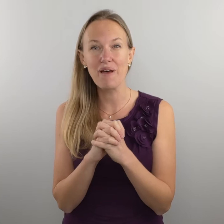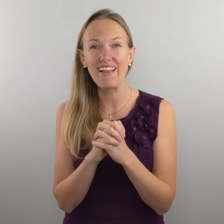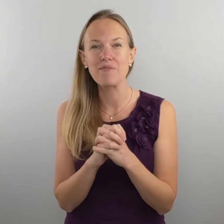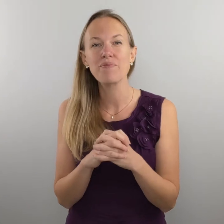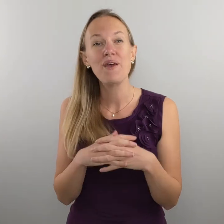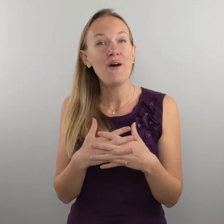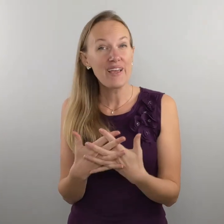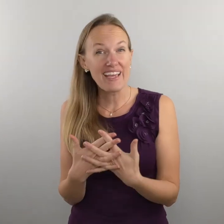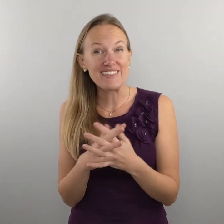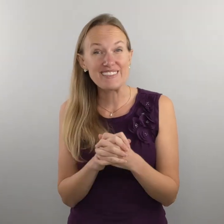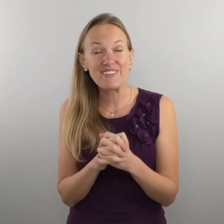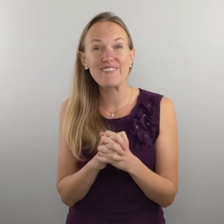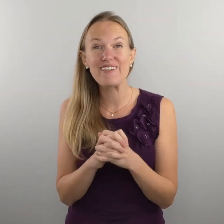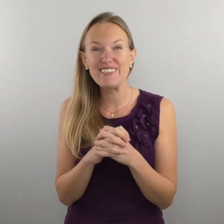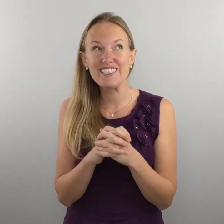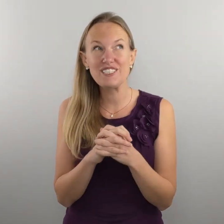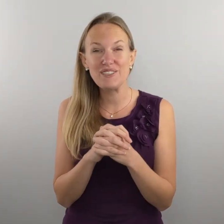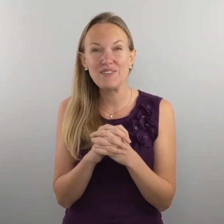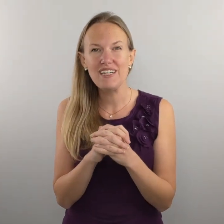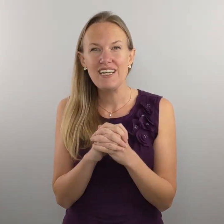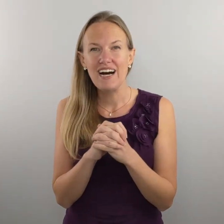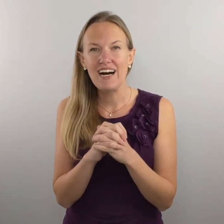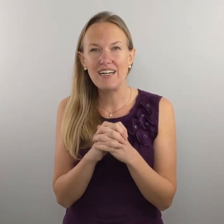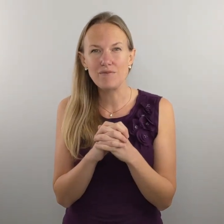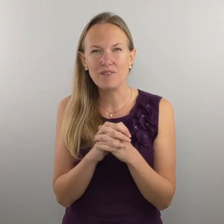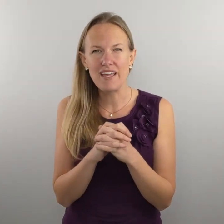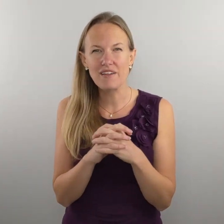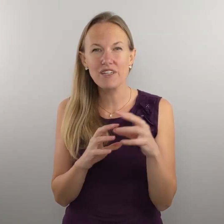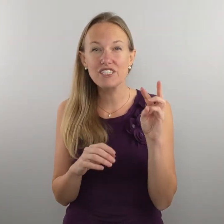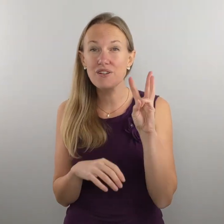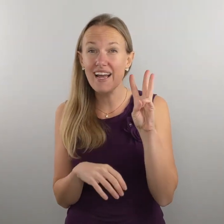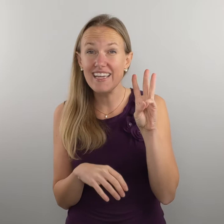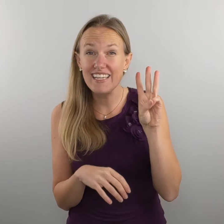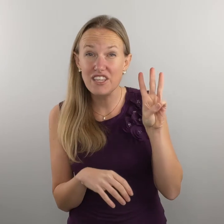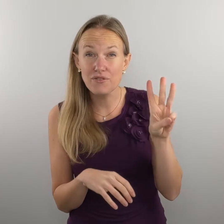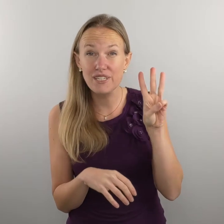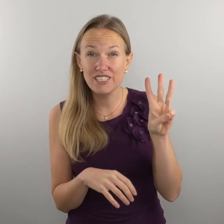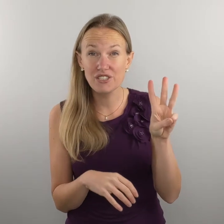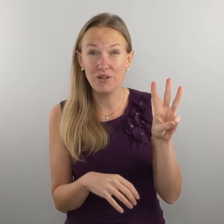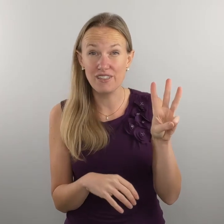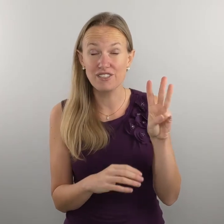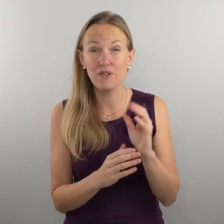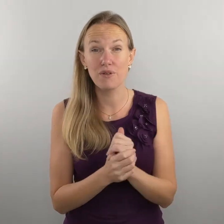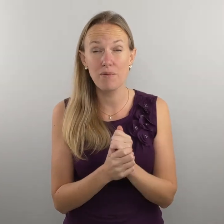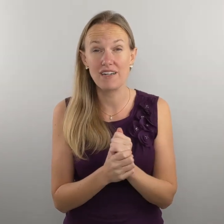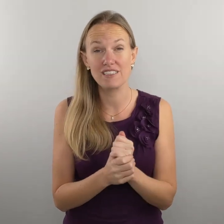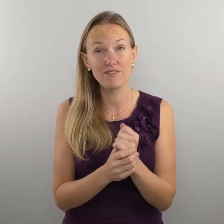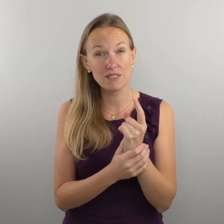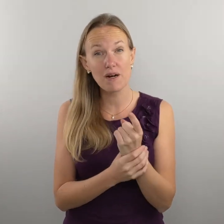well. Okay, so we're going to do, I think we're going to try it in 3 tutorials, so 3 parts. The first part, we're going